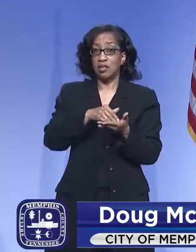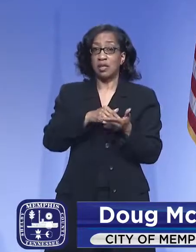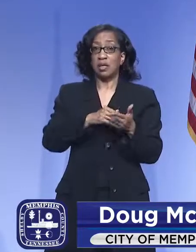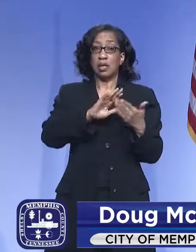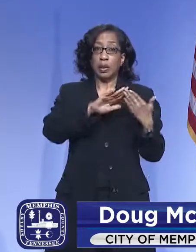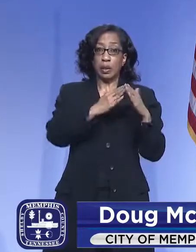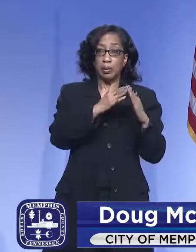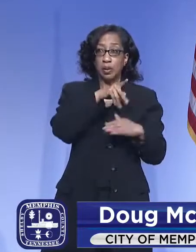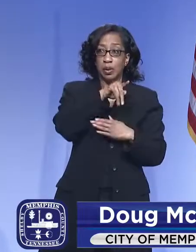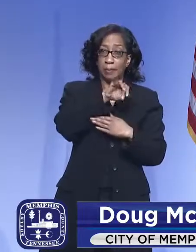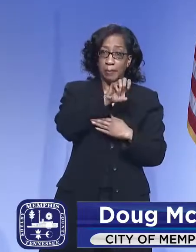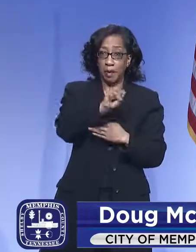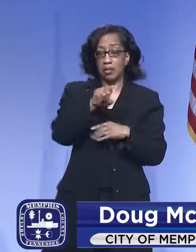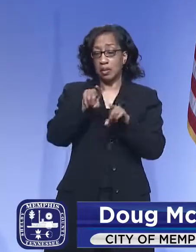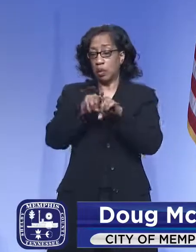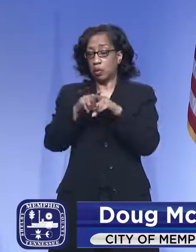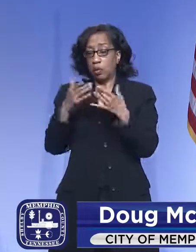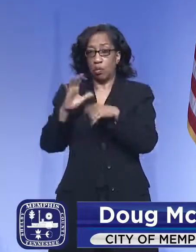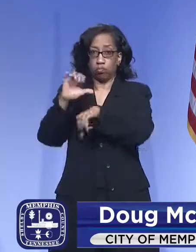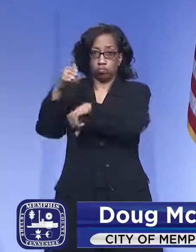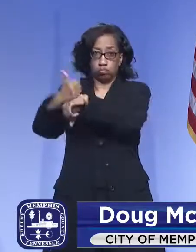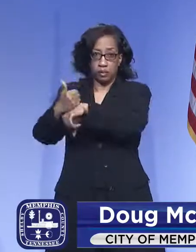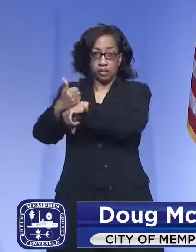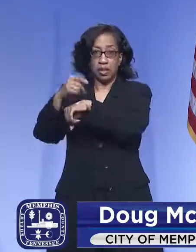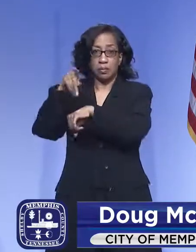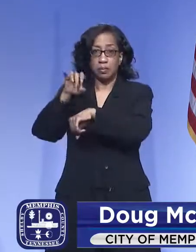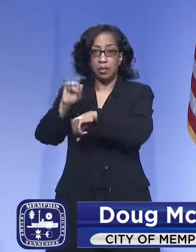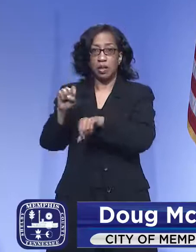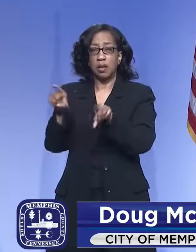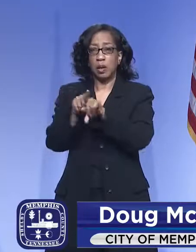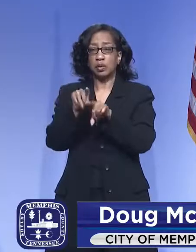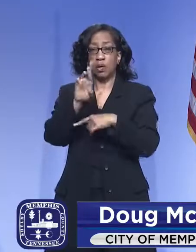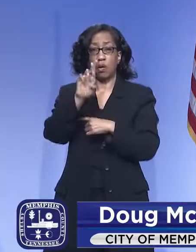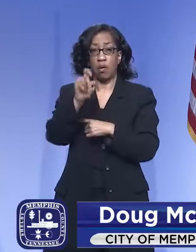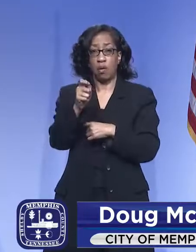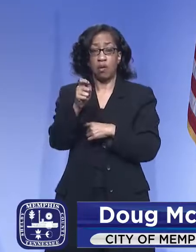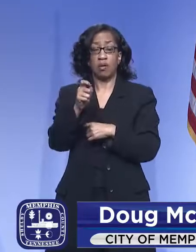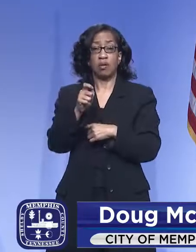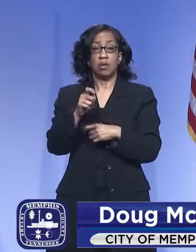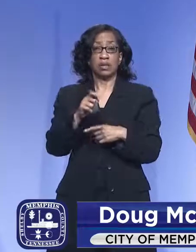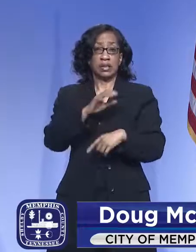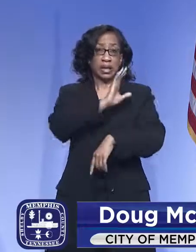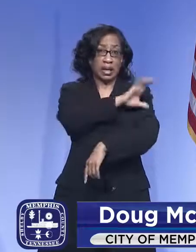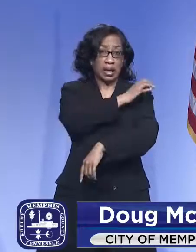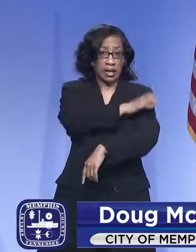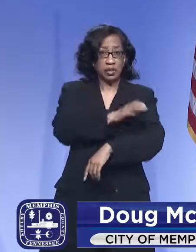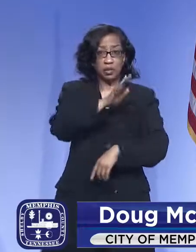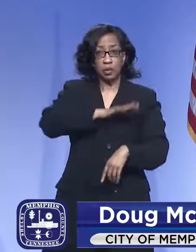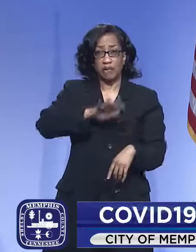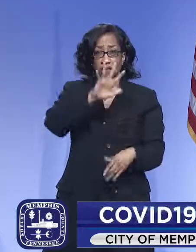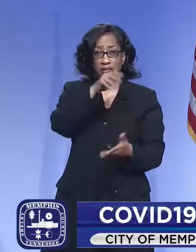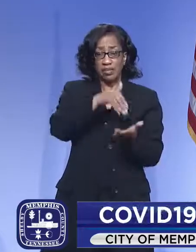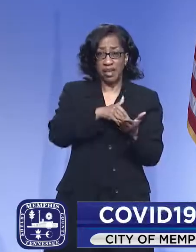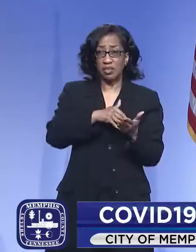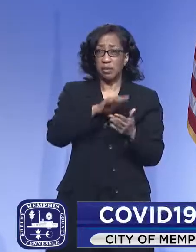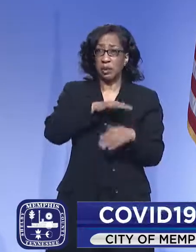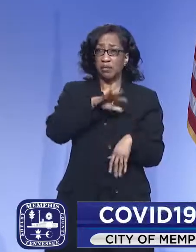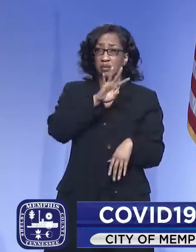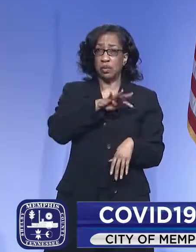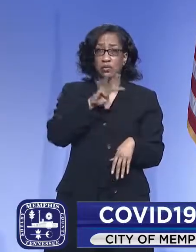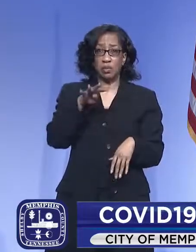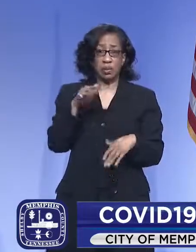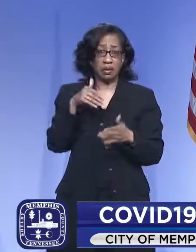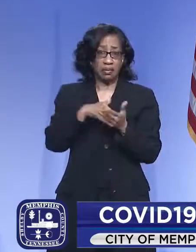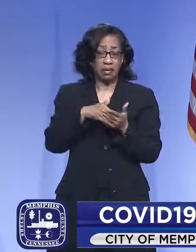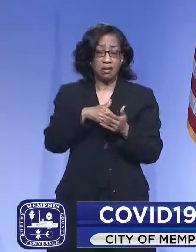pods. And our healthcare systems and clinics and pharmacies have given about another 5,000. So that's 44,000 doses administered in the